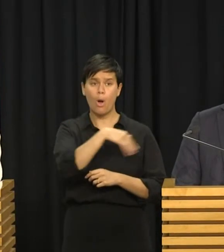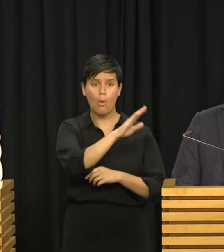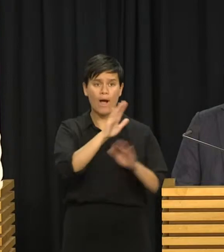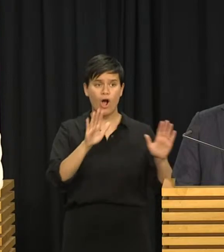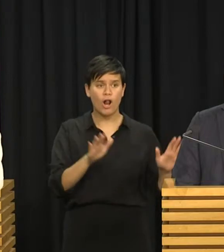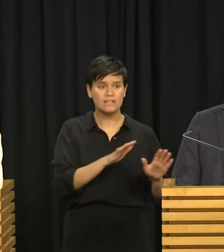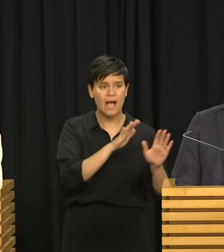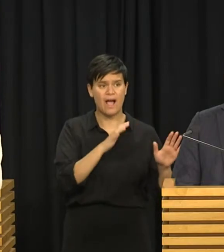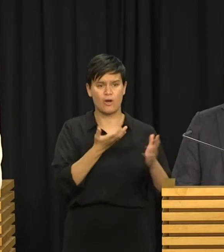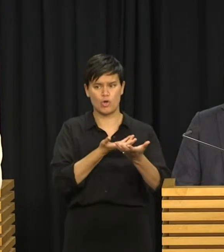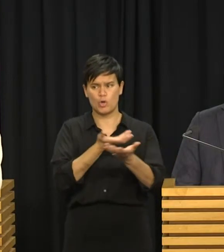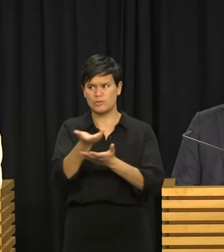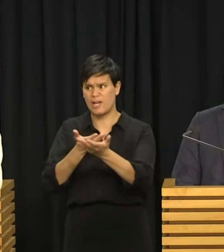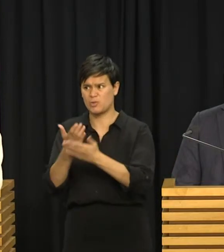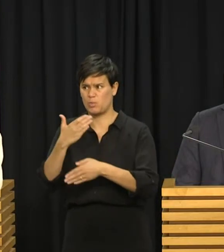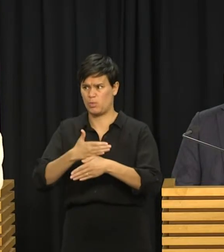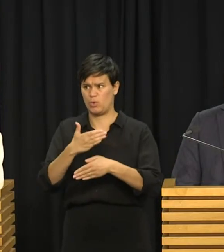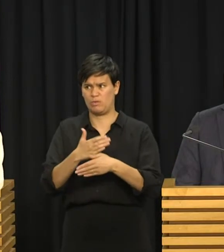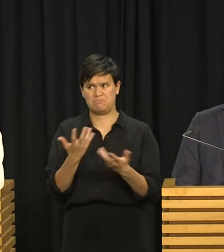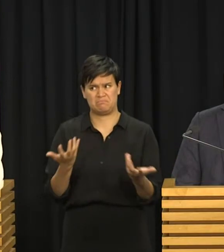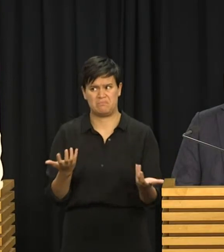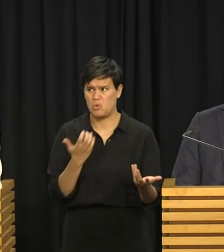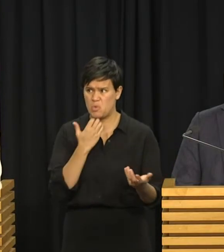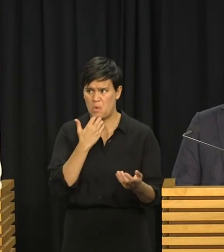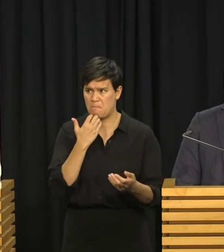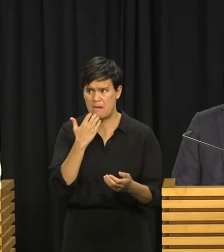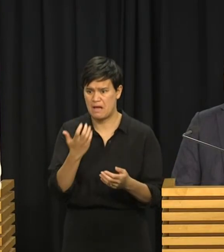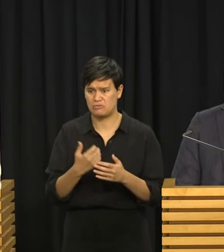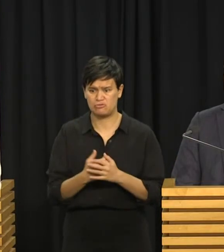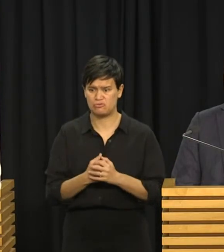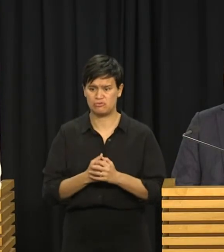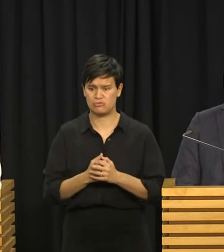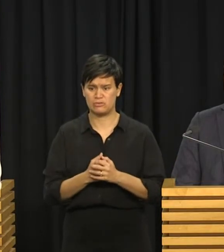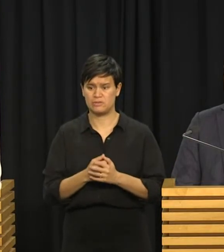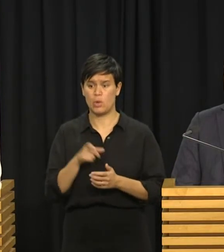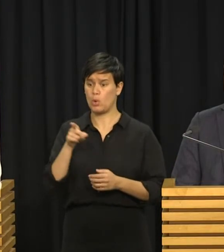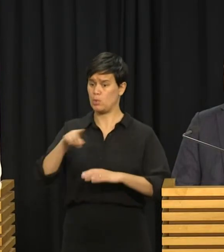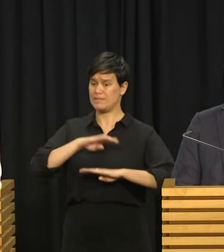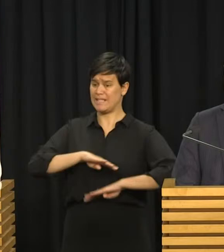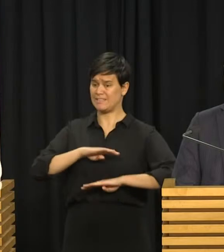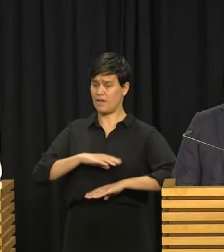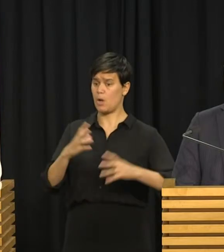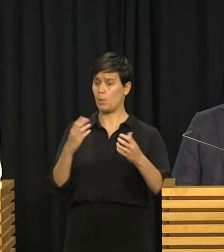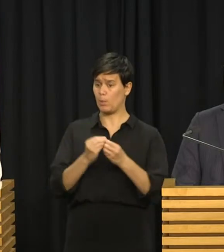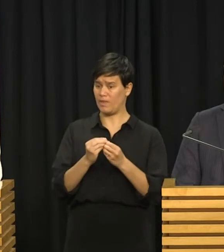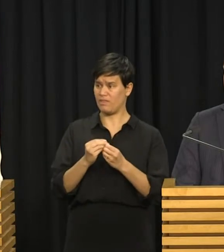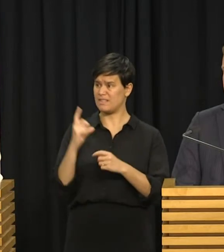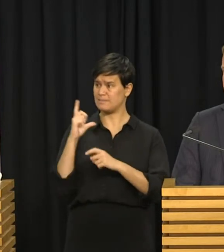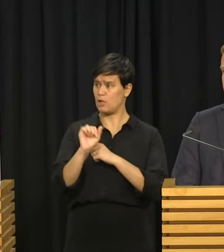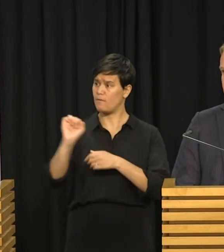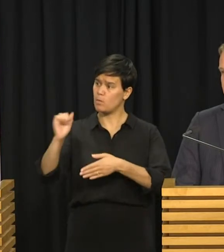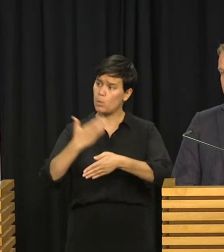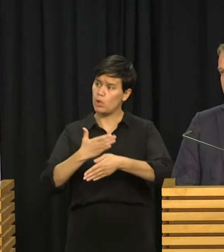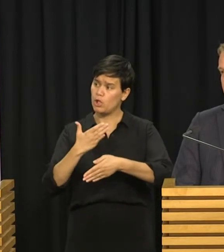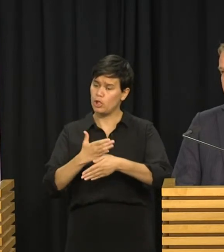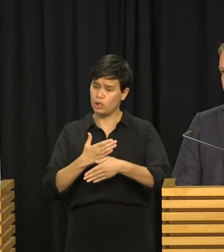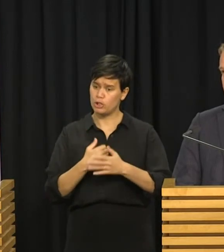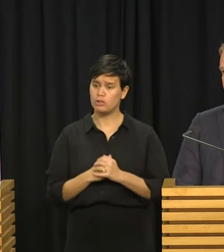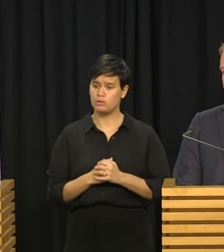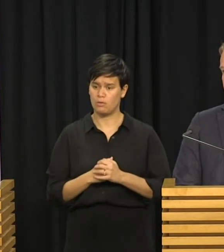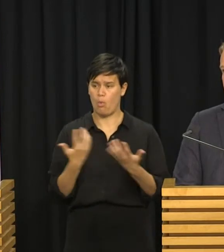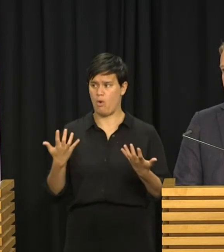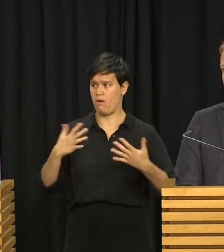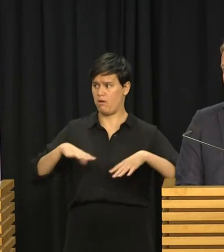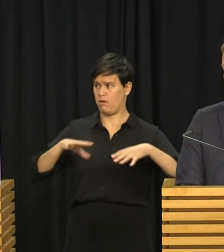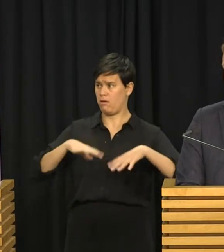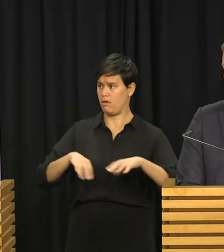this consultation work has been occurring? So which consultation work are you referring to explicitly? Well, sorry, following